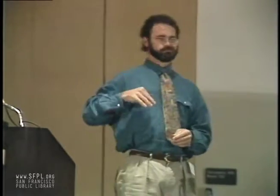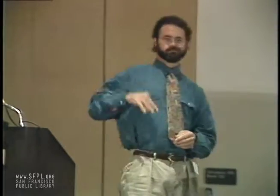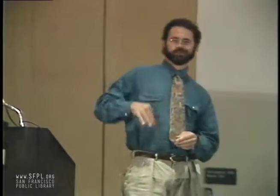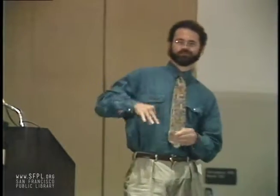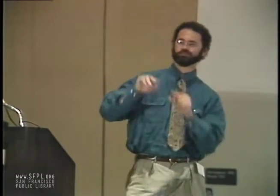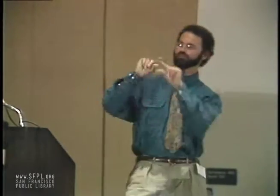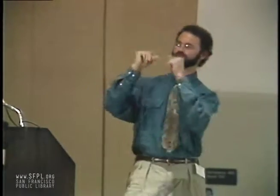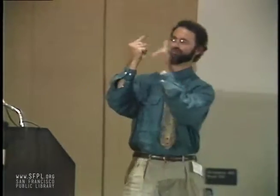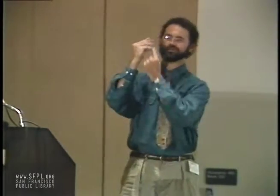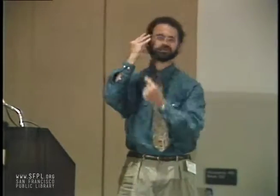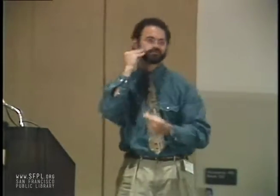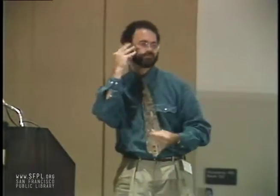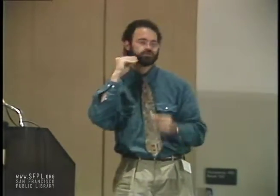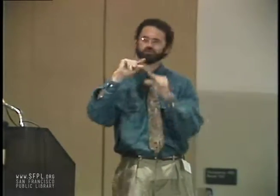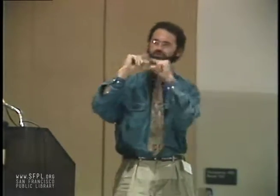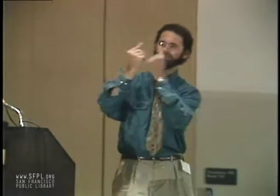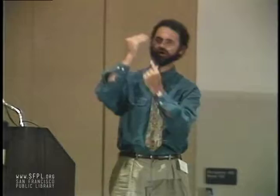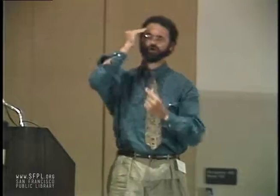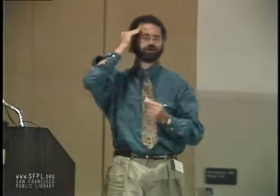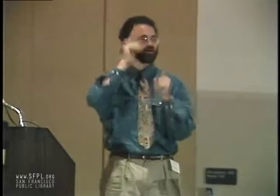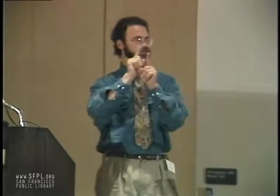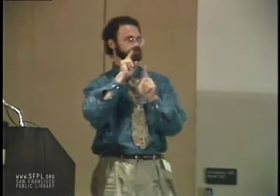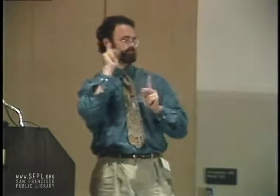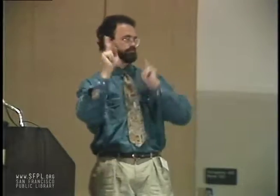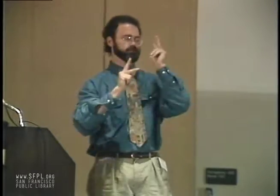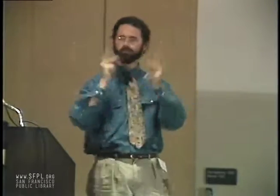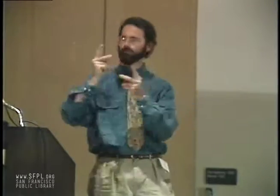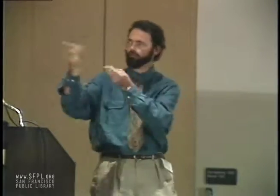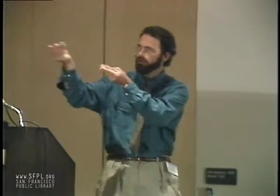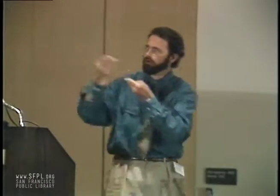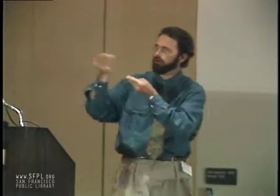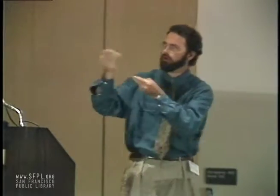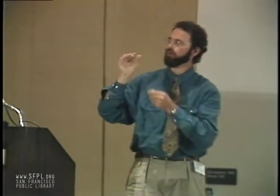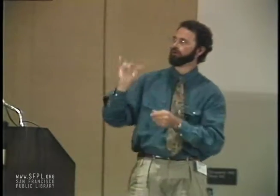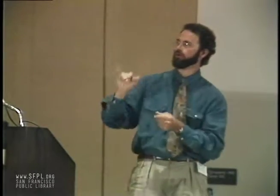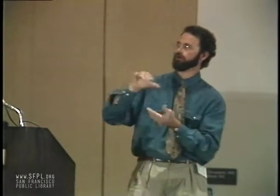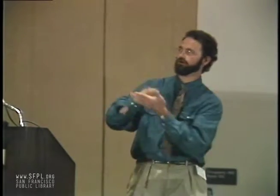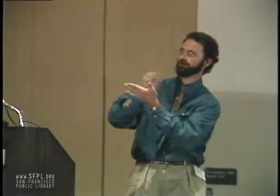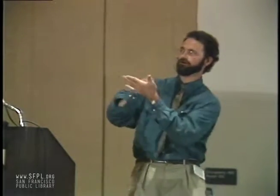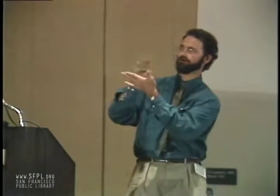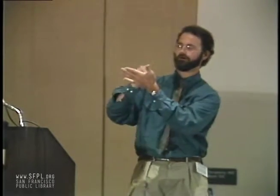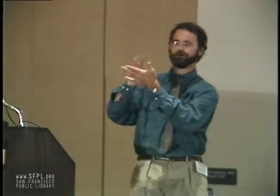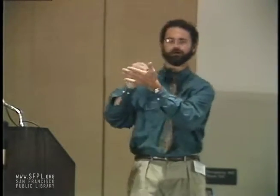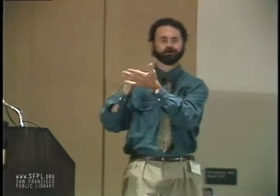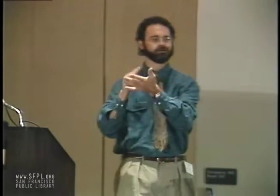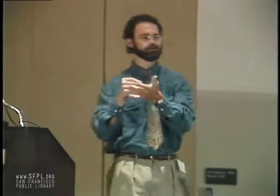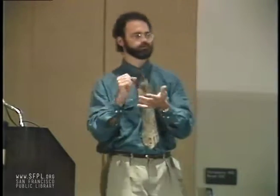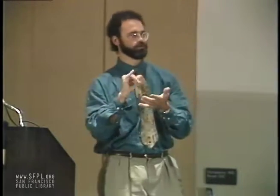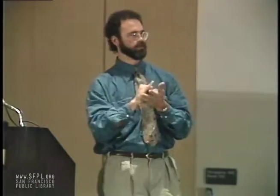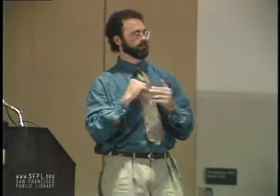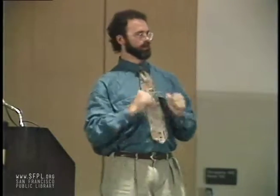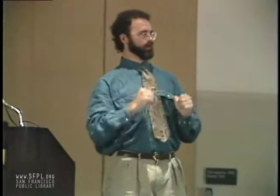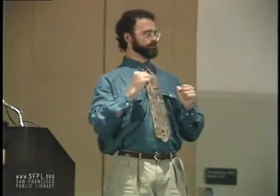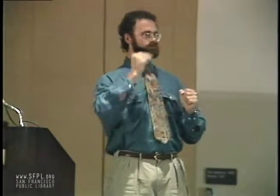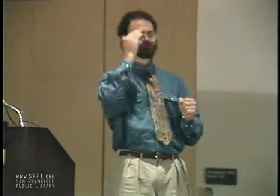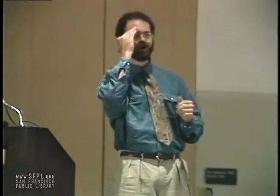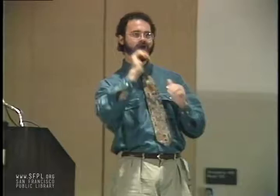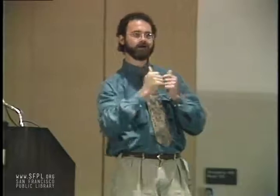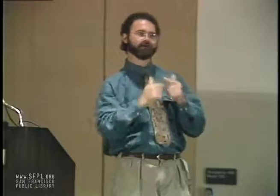But I need to find a better way to live as a deaf person. So I depend upon the experiences and contacts with other